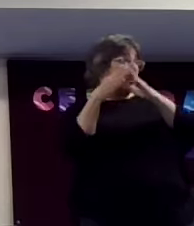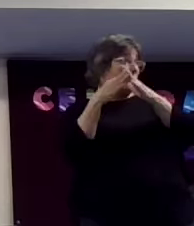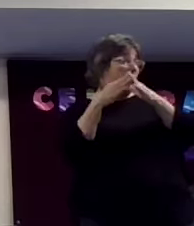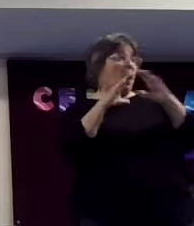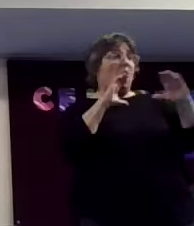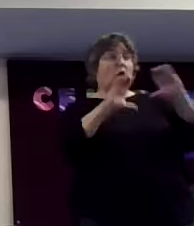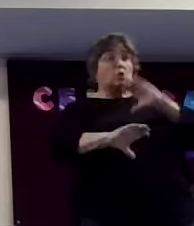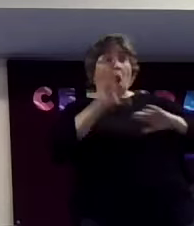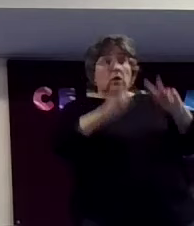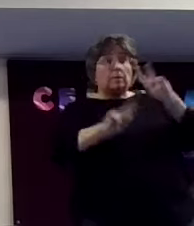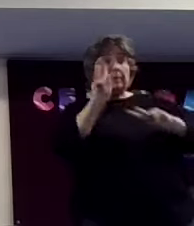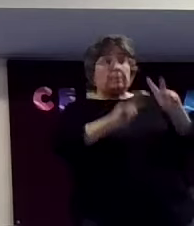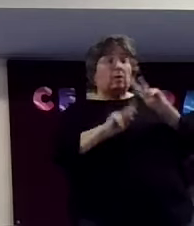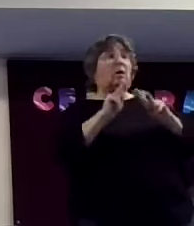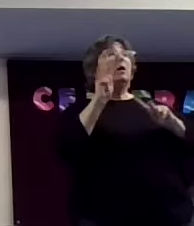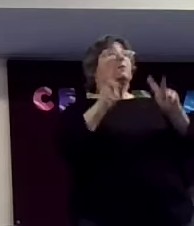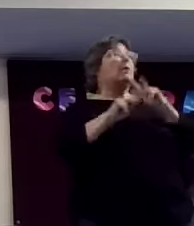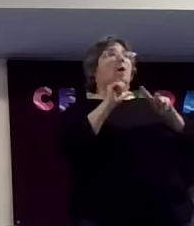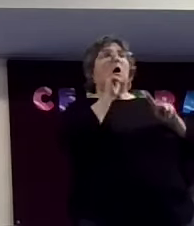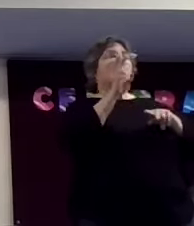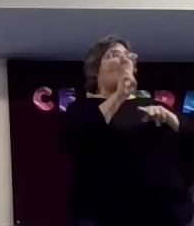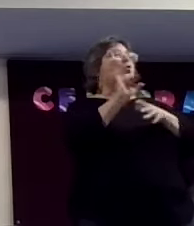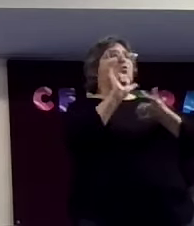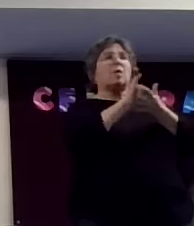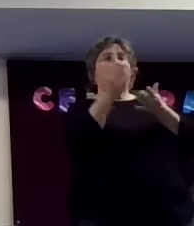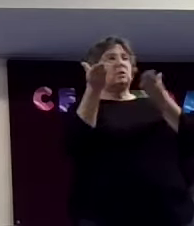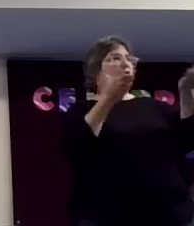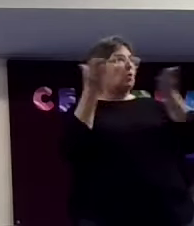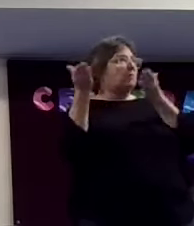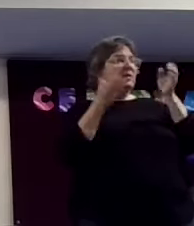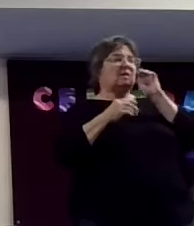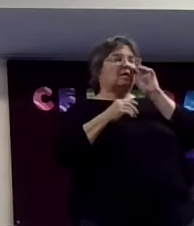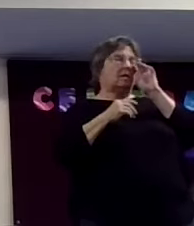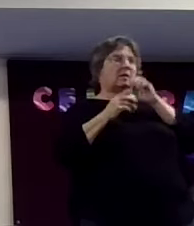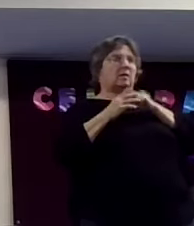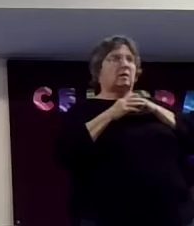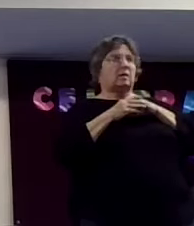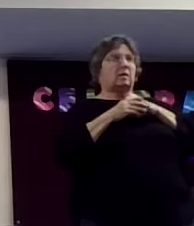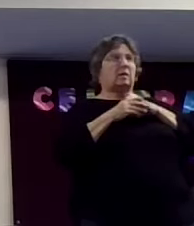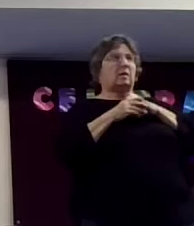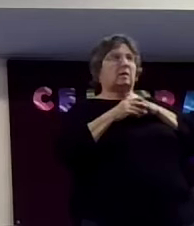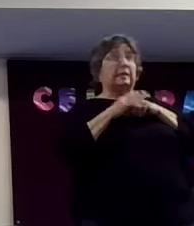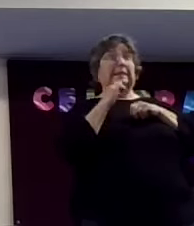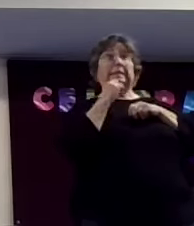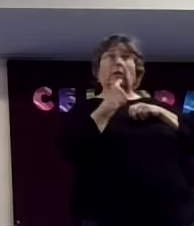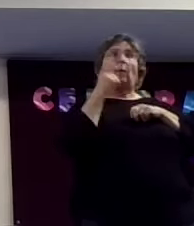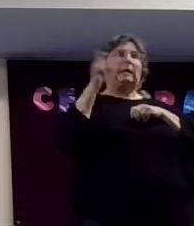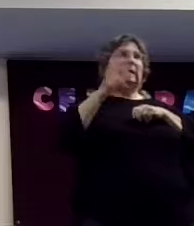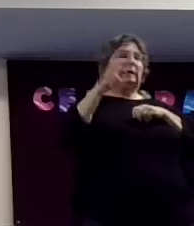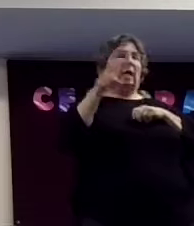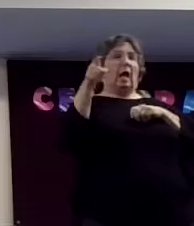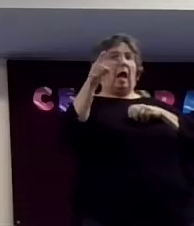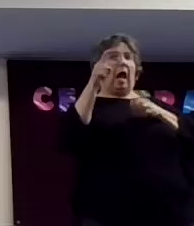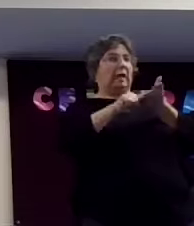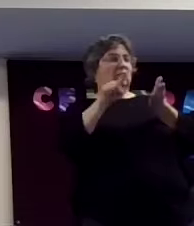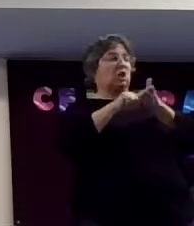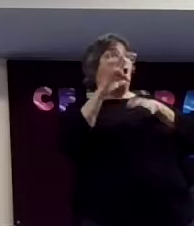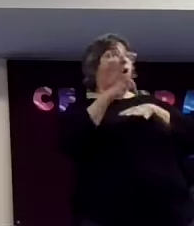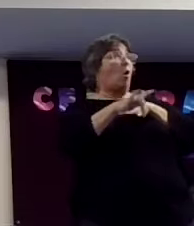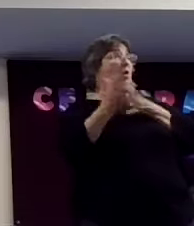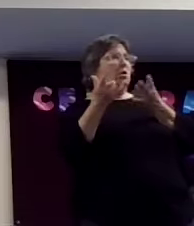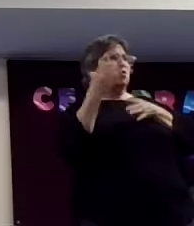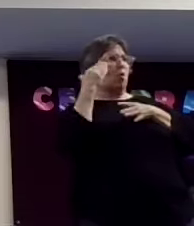community and talk to the people? Because there are people who don't utilize these services, that there's serious needs. I was checking